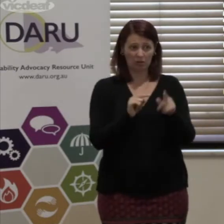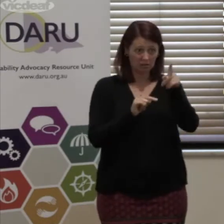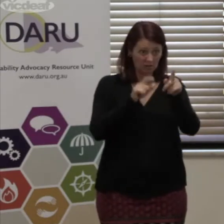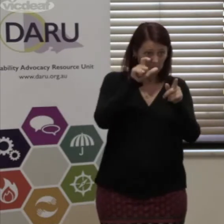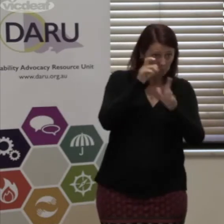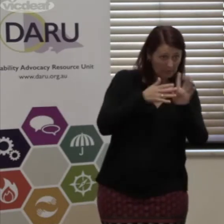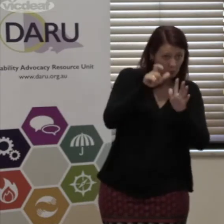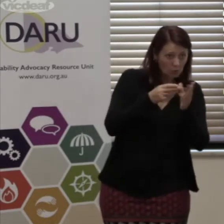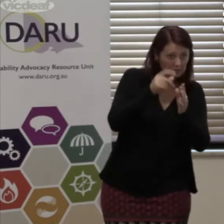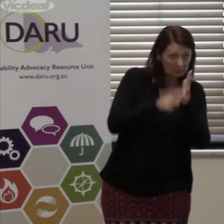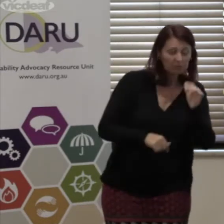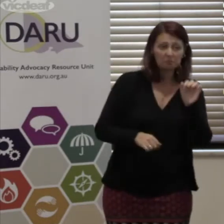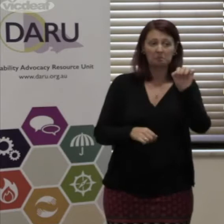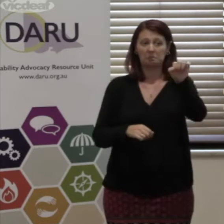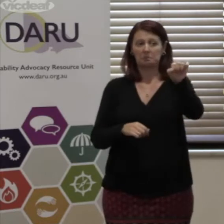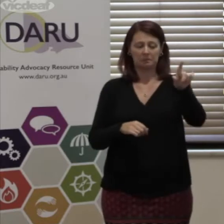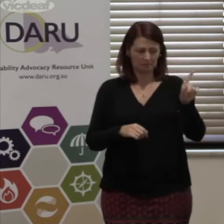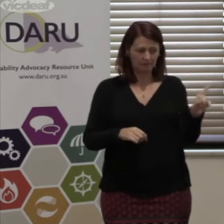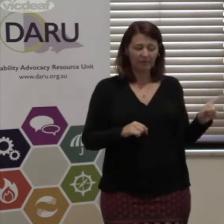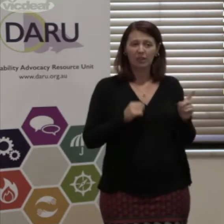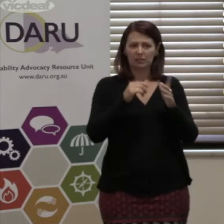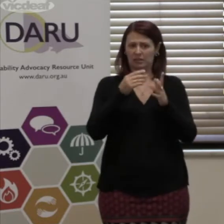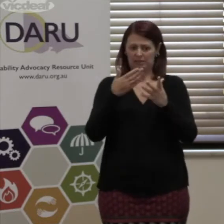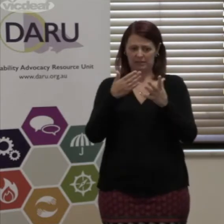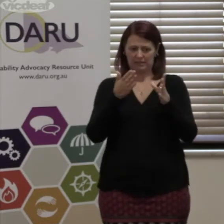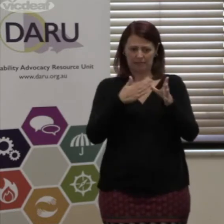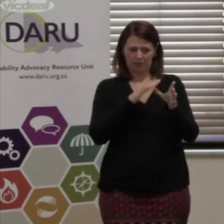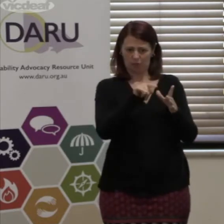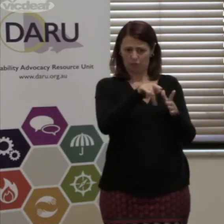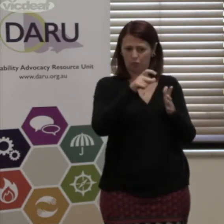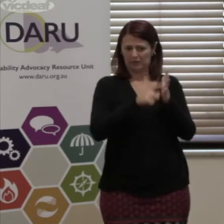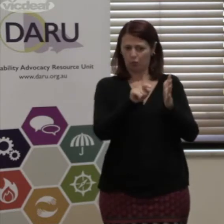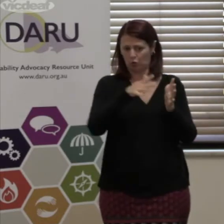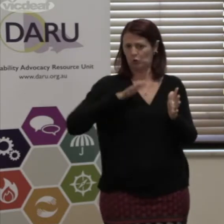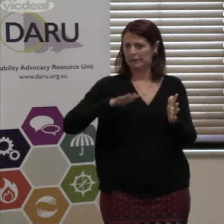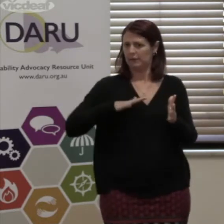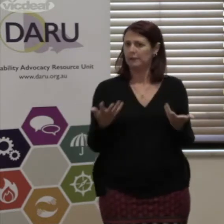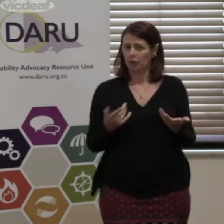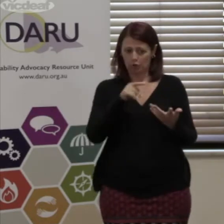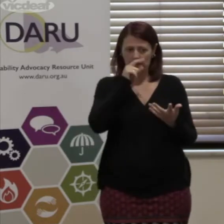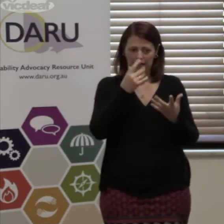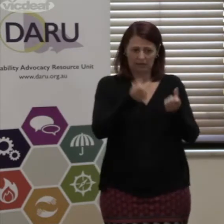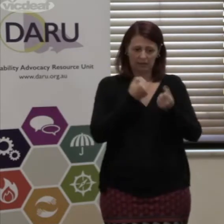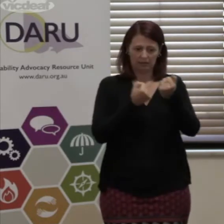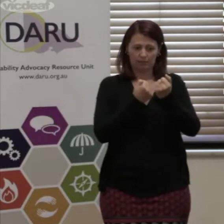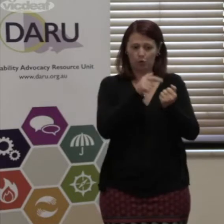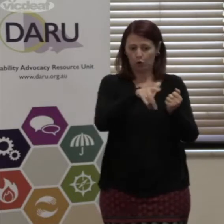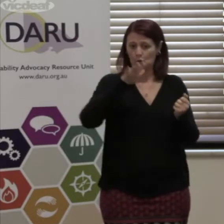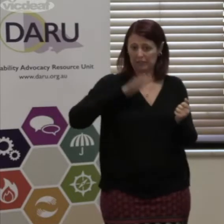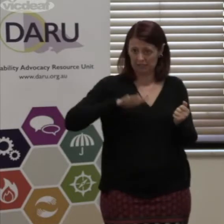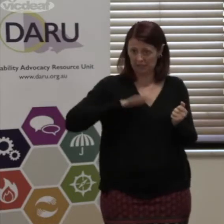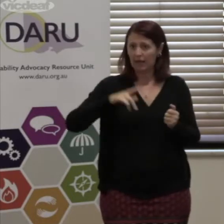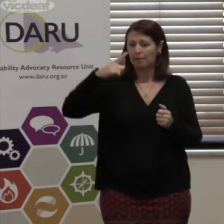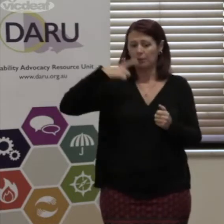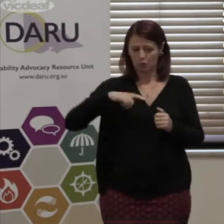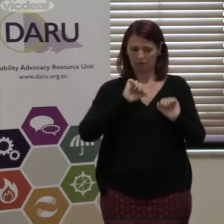disability? Mm-hmm. So it's on your disability-related need. So it means that you can get the support you need because